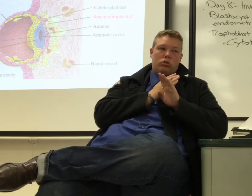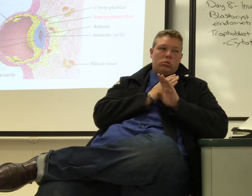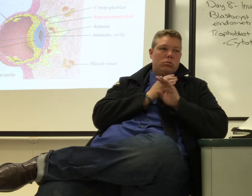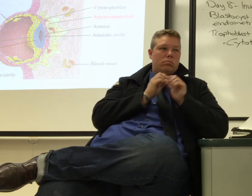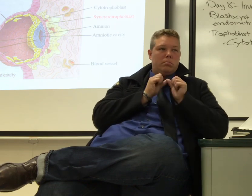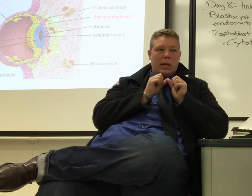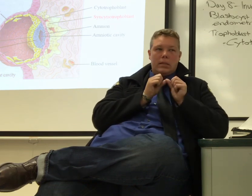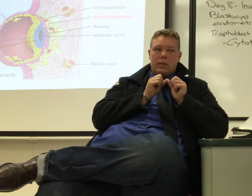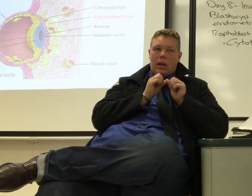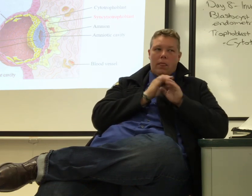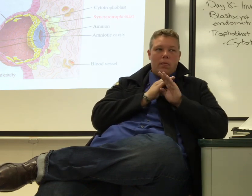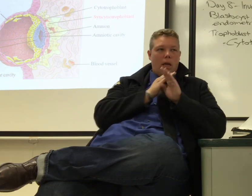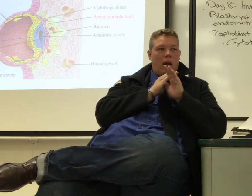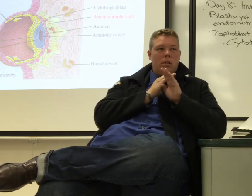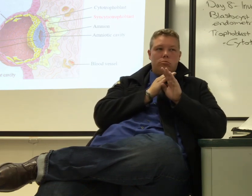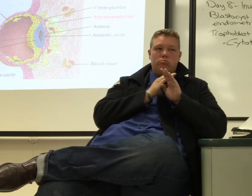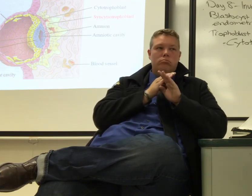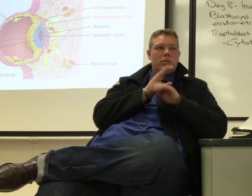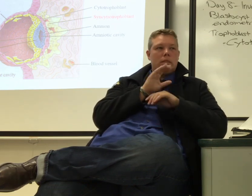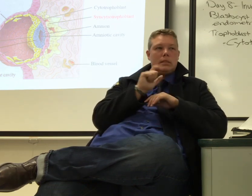maintain